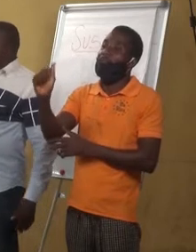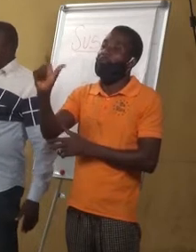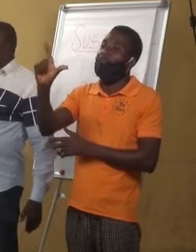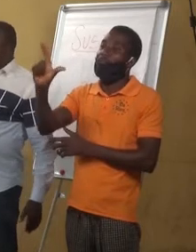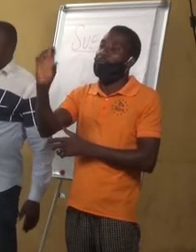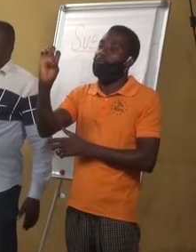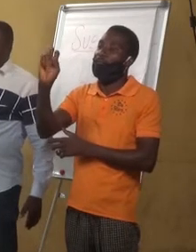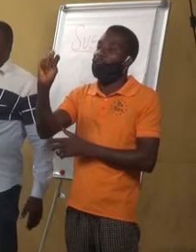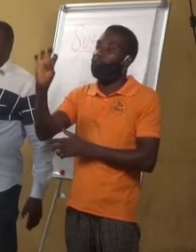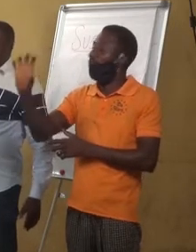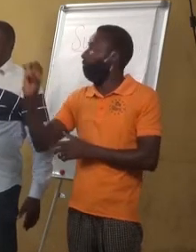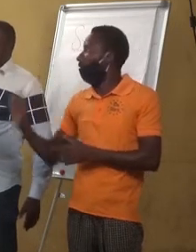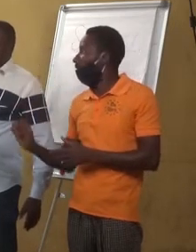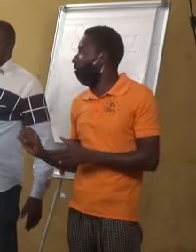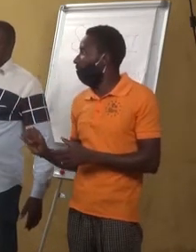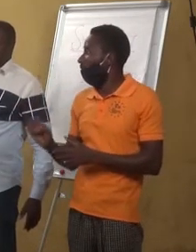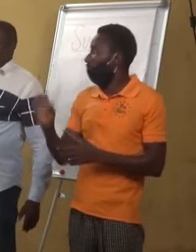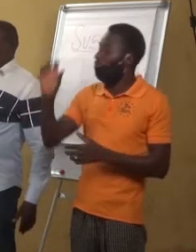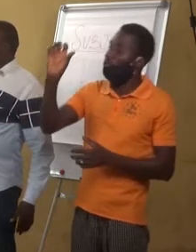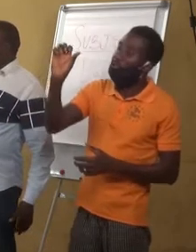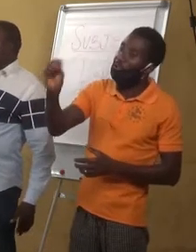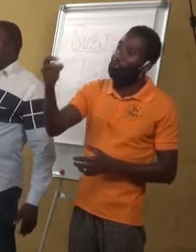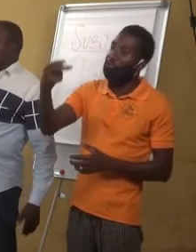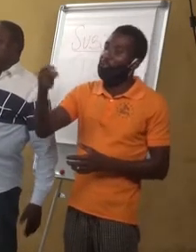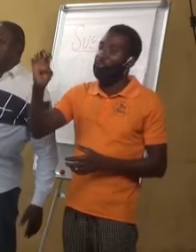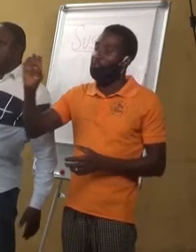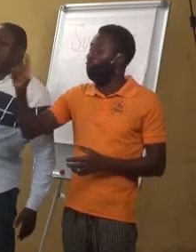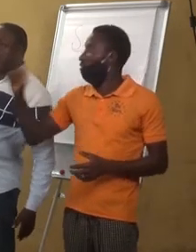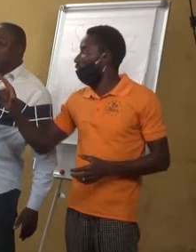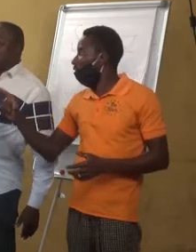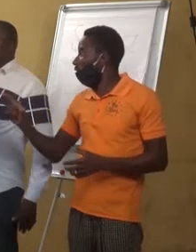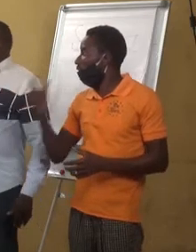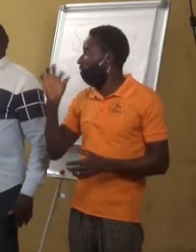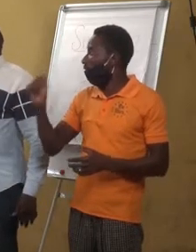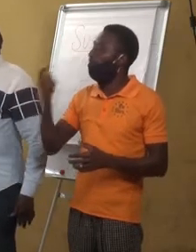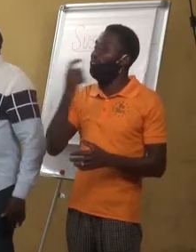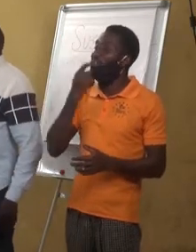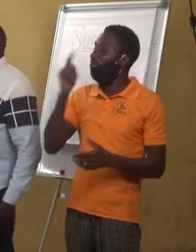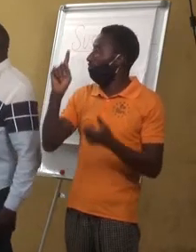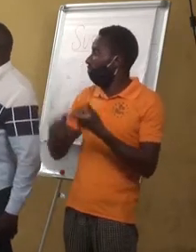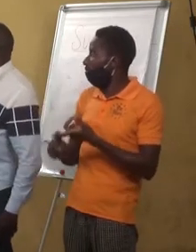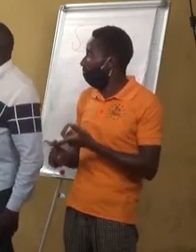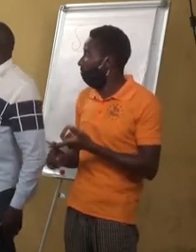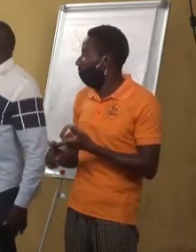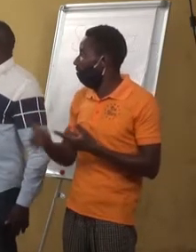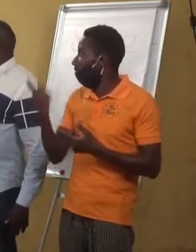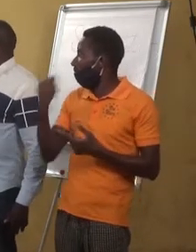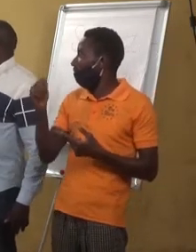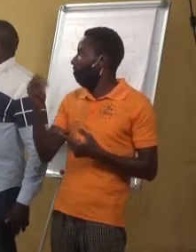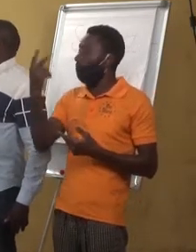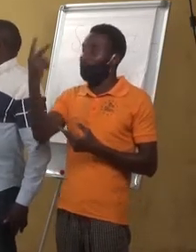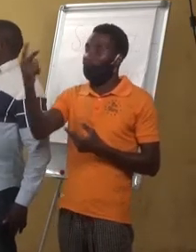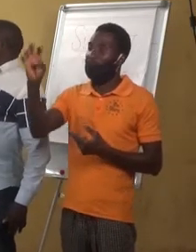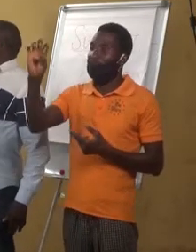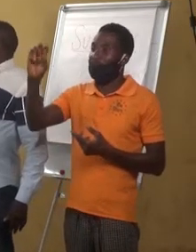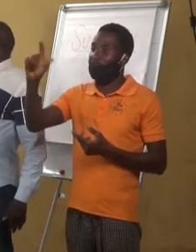transfer of electron. It involves the transfer of electron usually from the metal to the non-metal. In this,